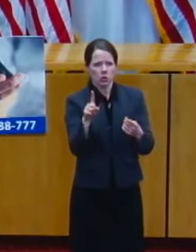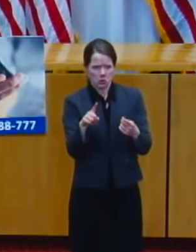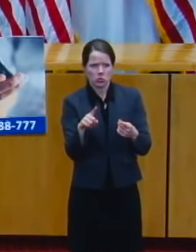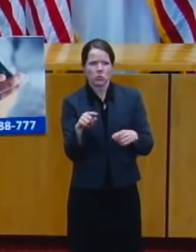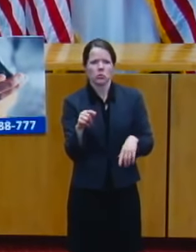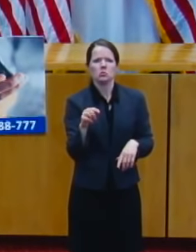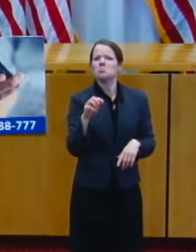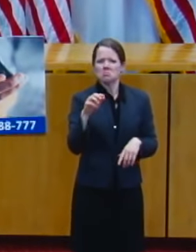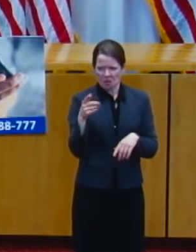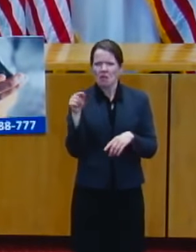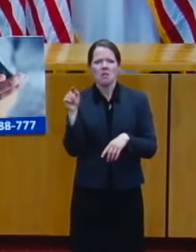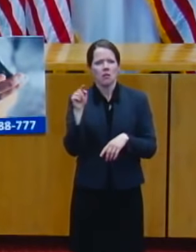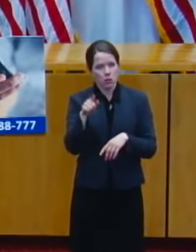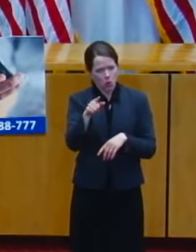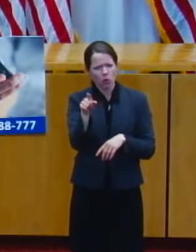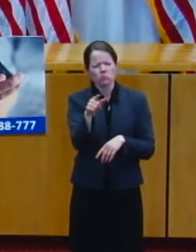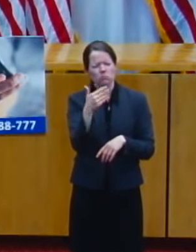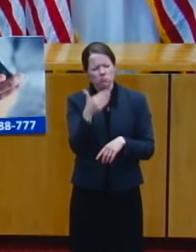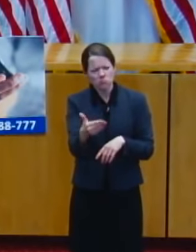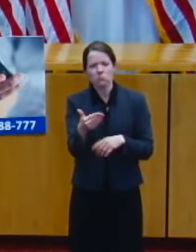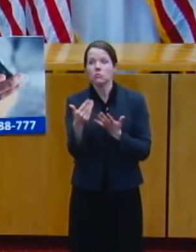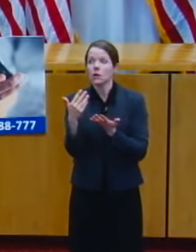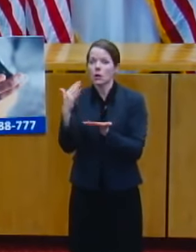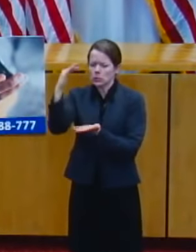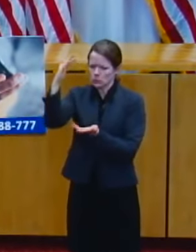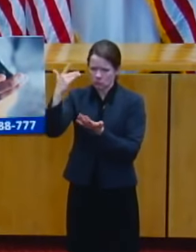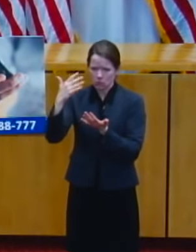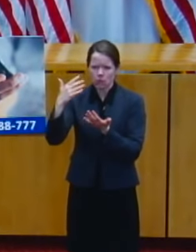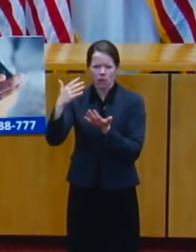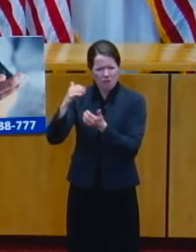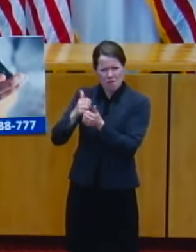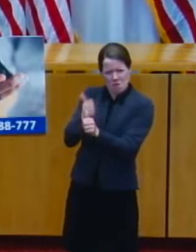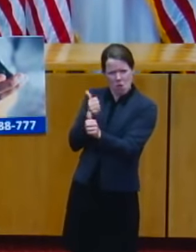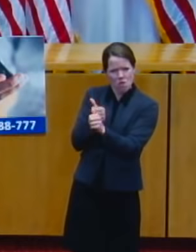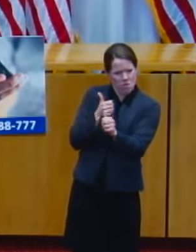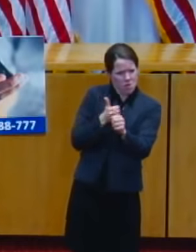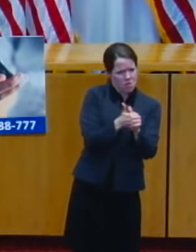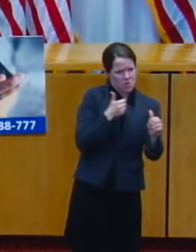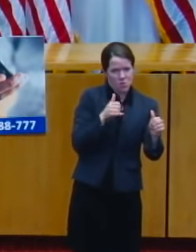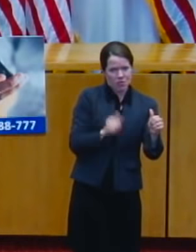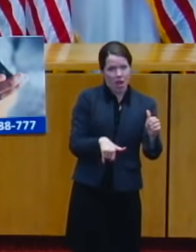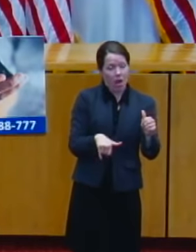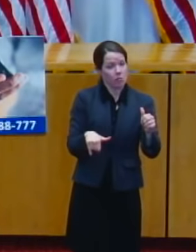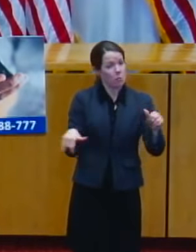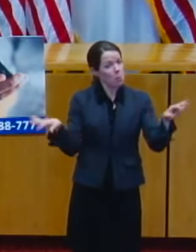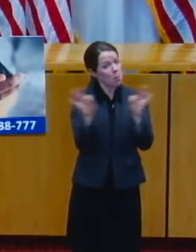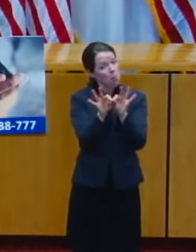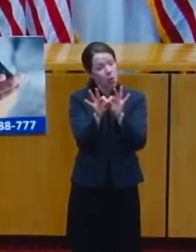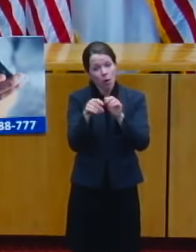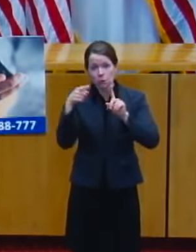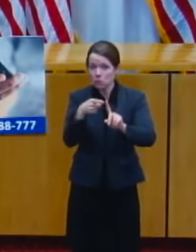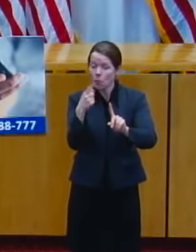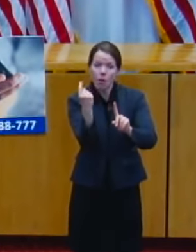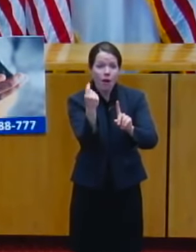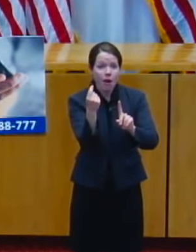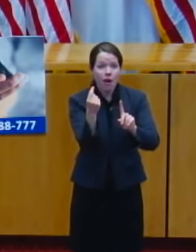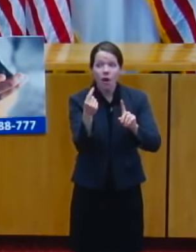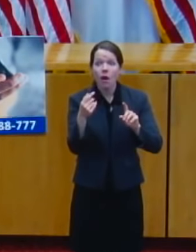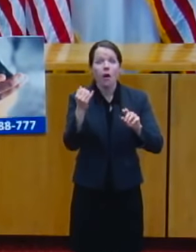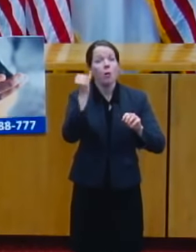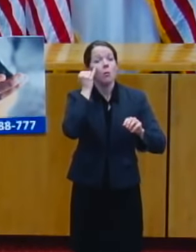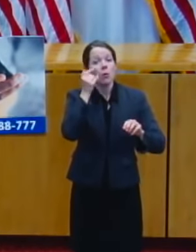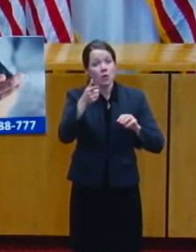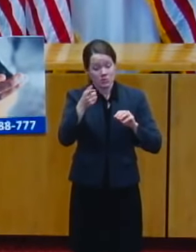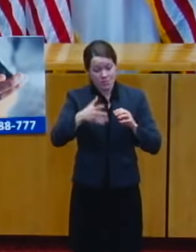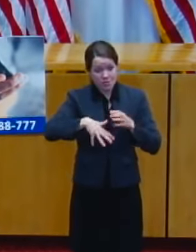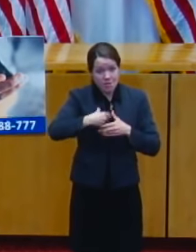they need to stay away to the fullest extent possible from other people. And to the extent